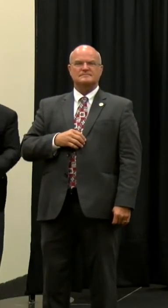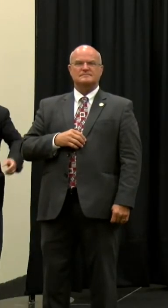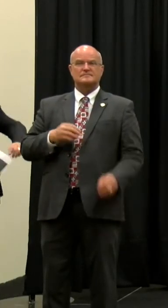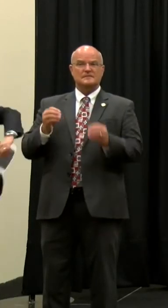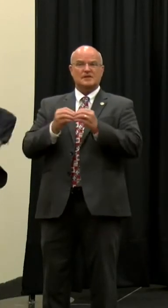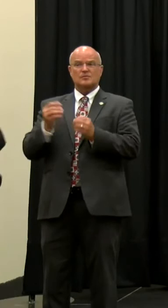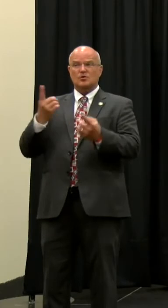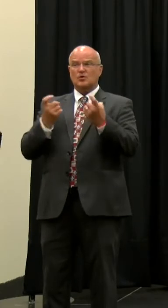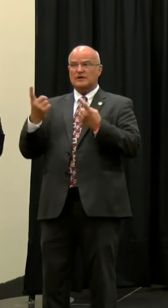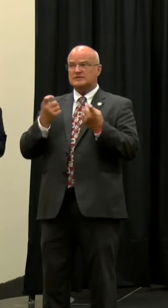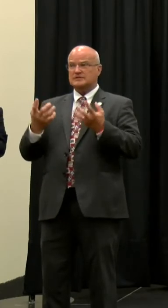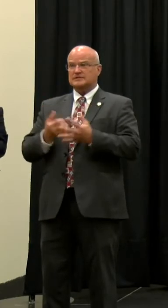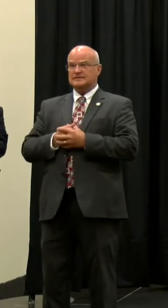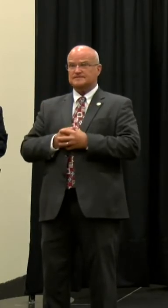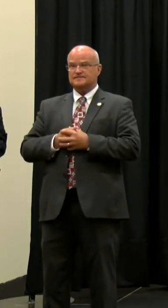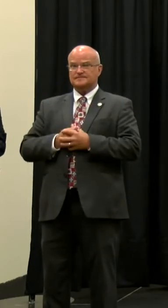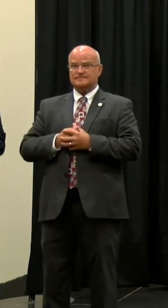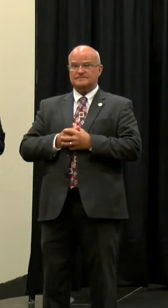Any other question?